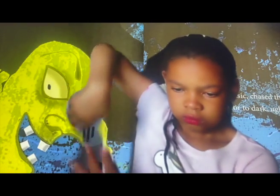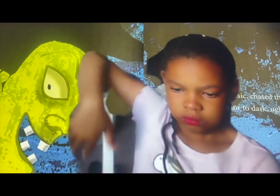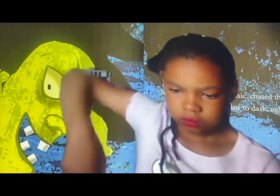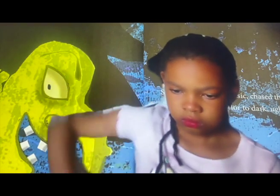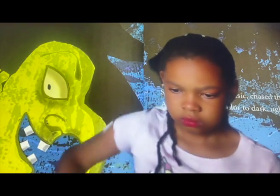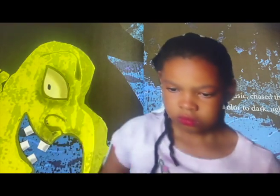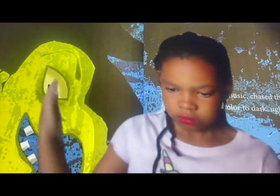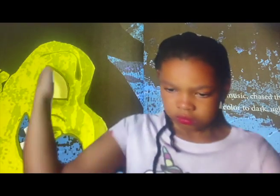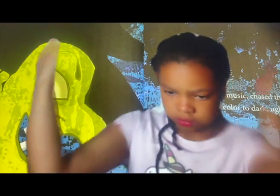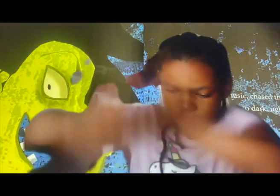gray.